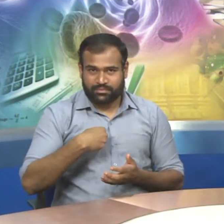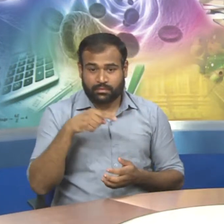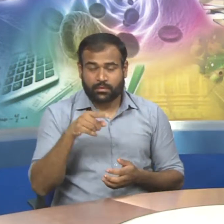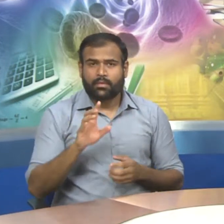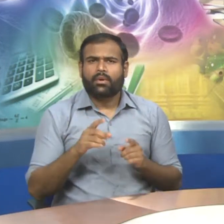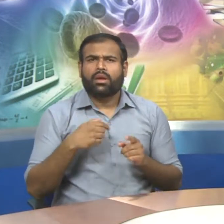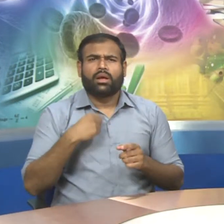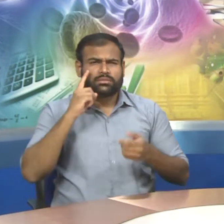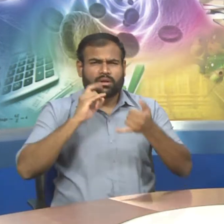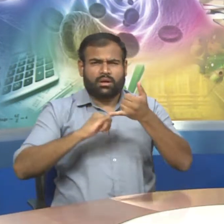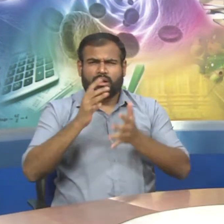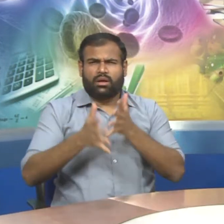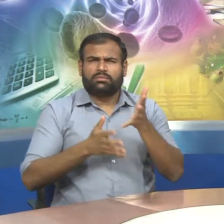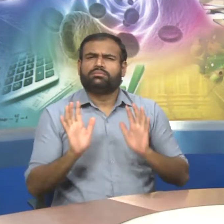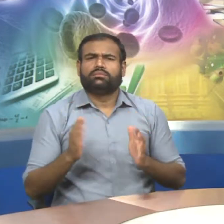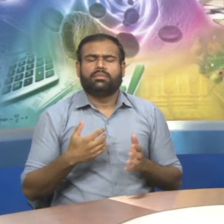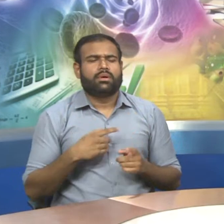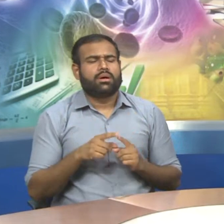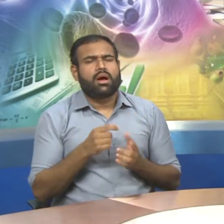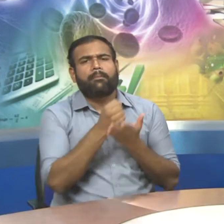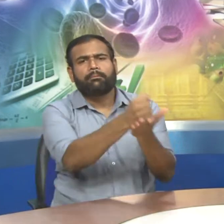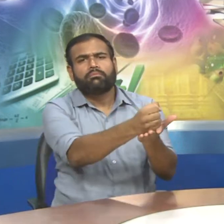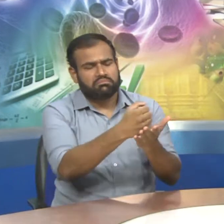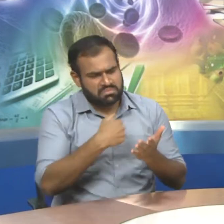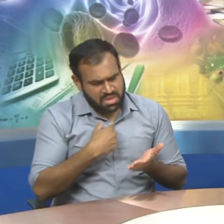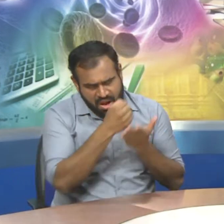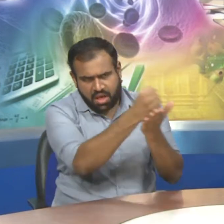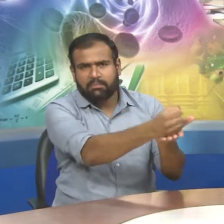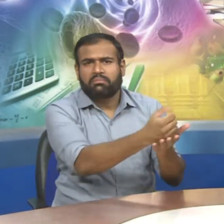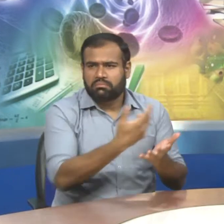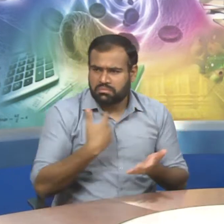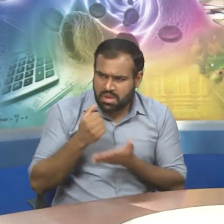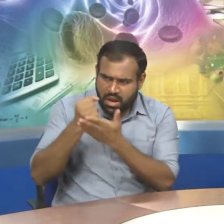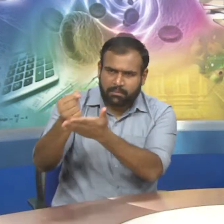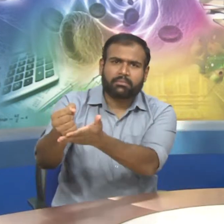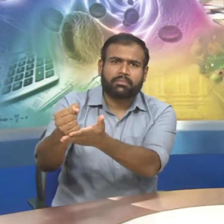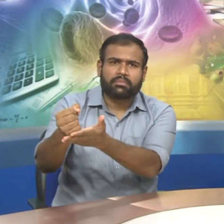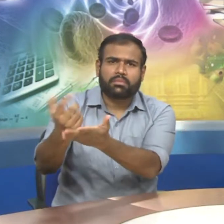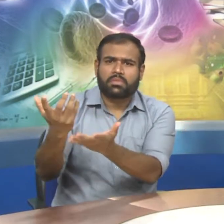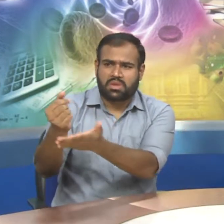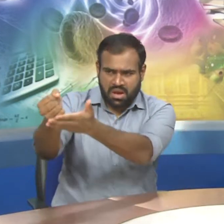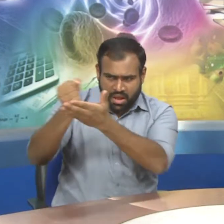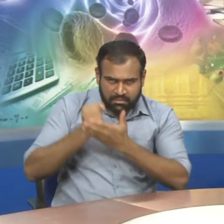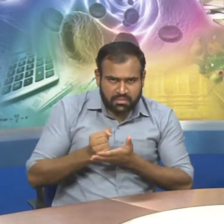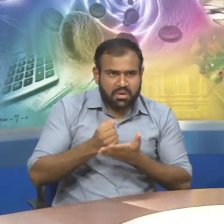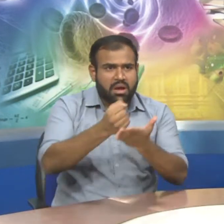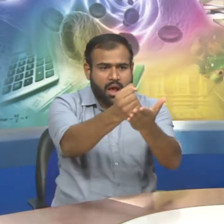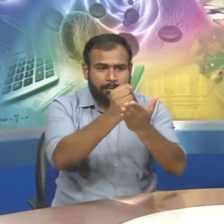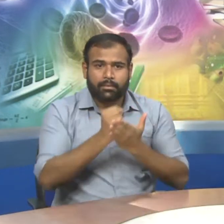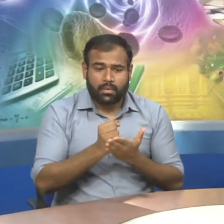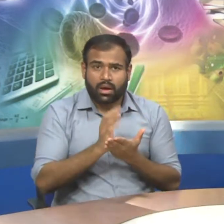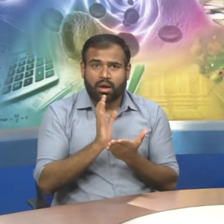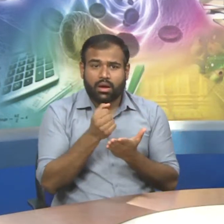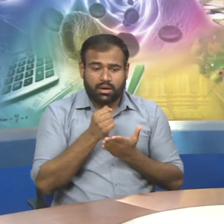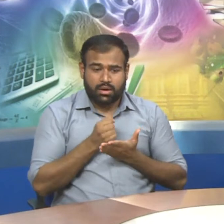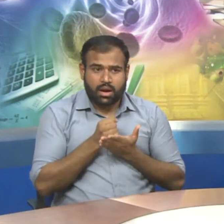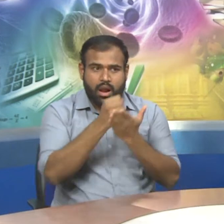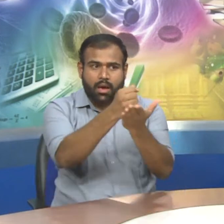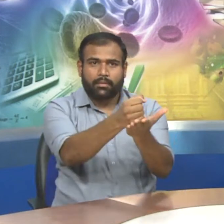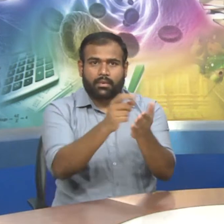you help me, the direction will be different. This is I help you, you help me.